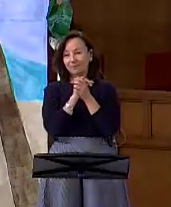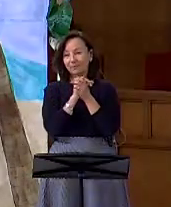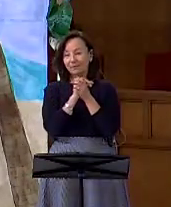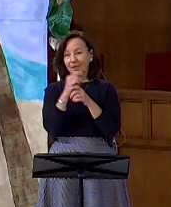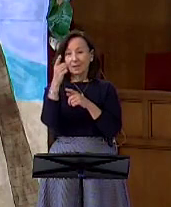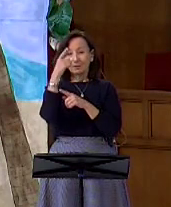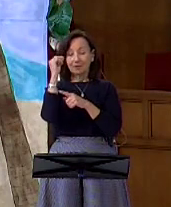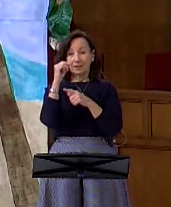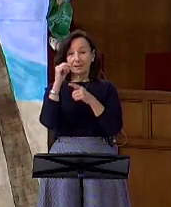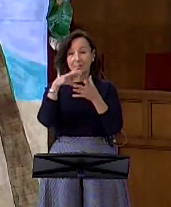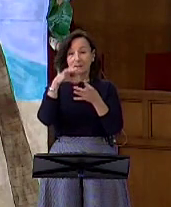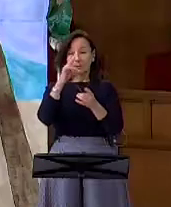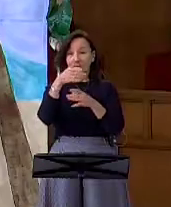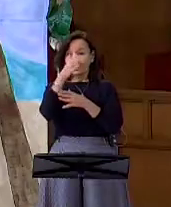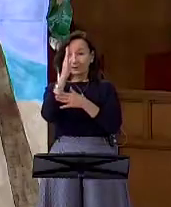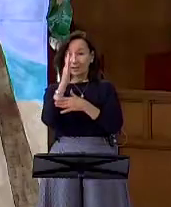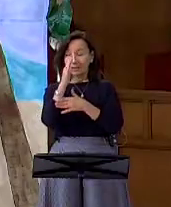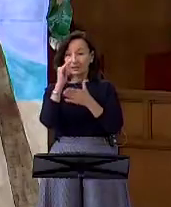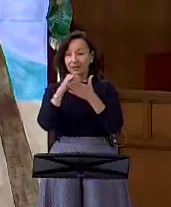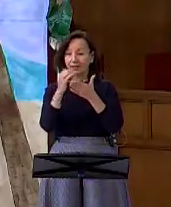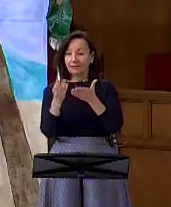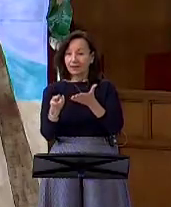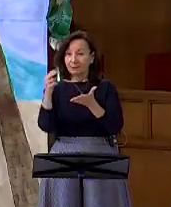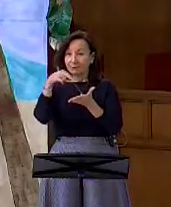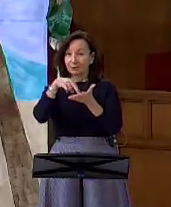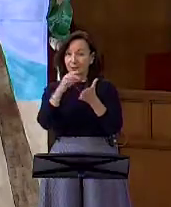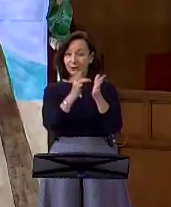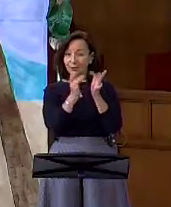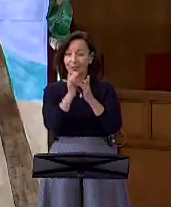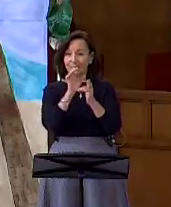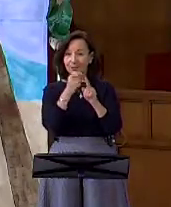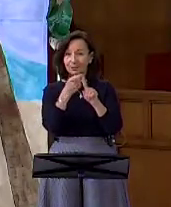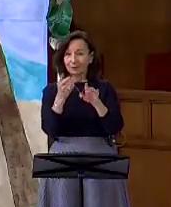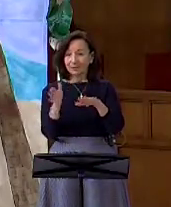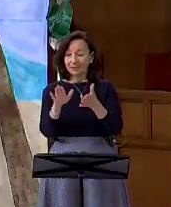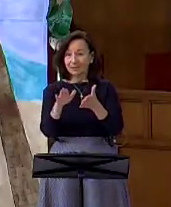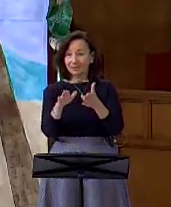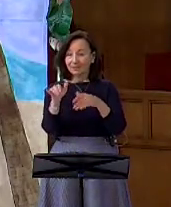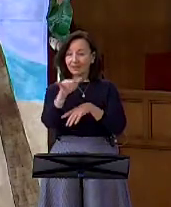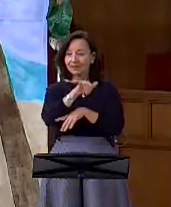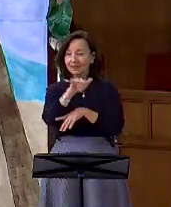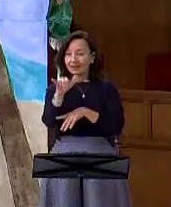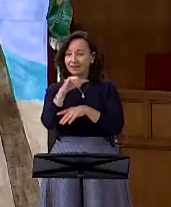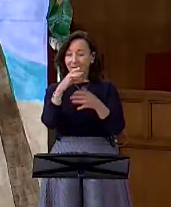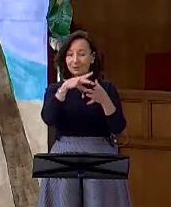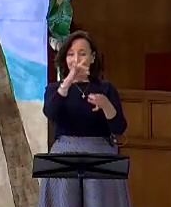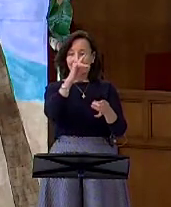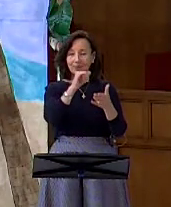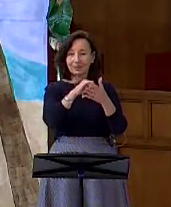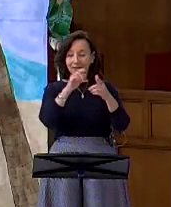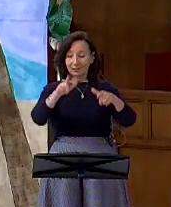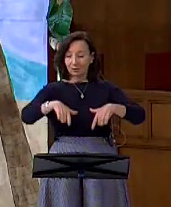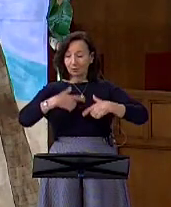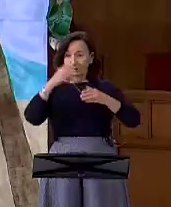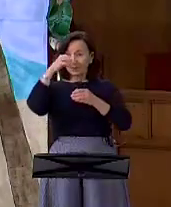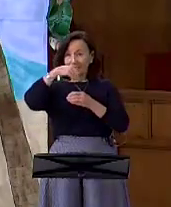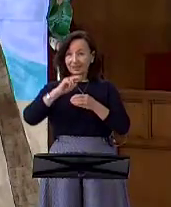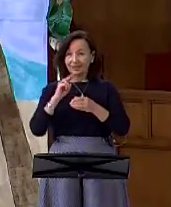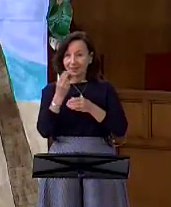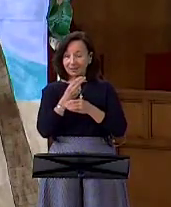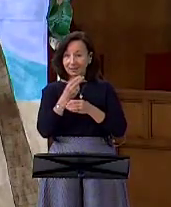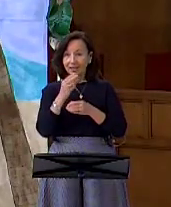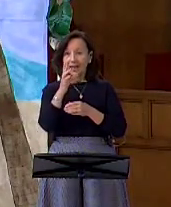Because the Spirit of God that raised Jesus from the dead is the same Spirit that dwells in us